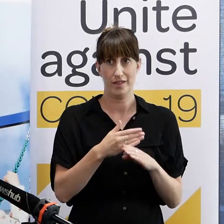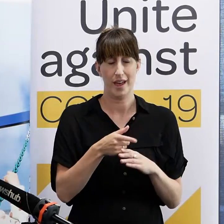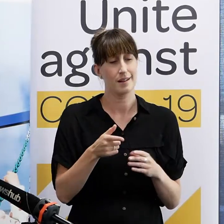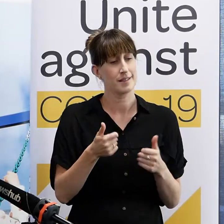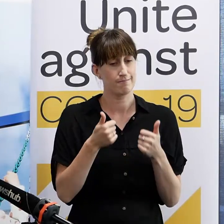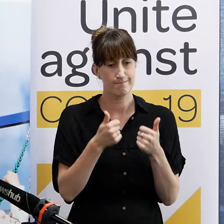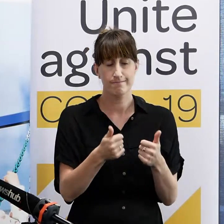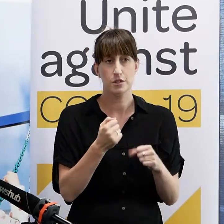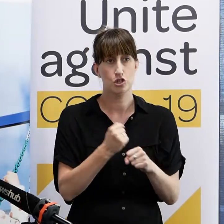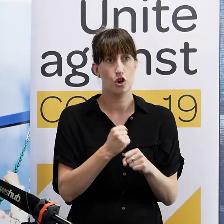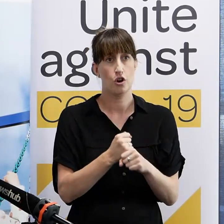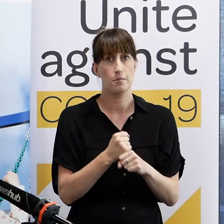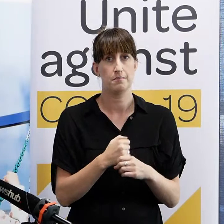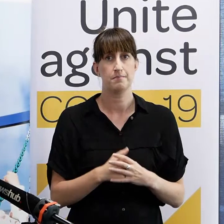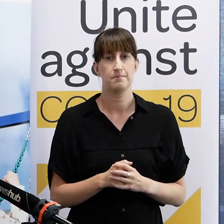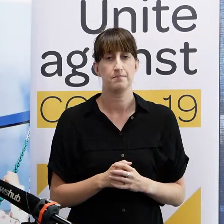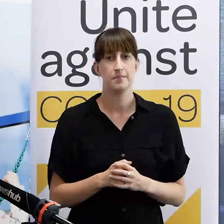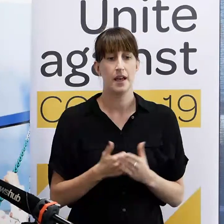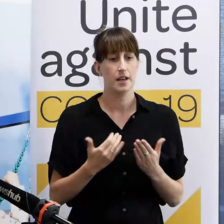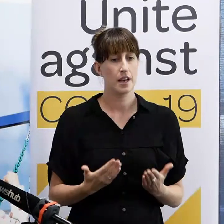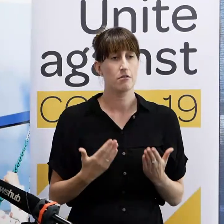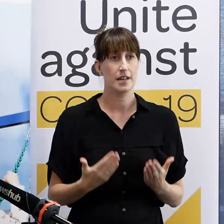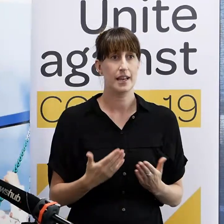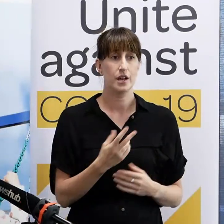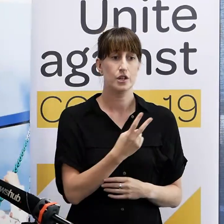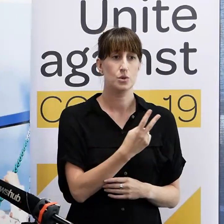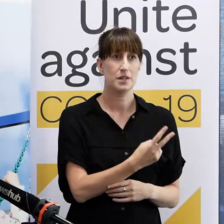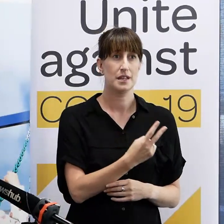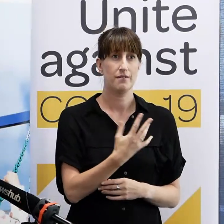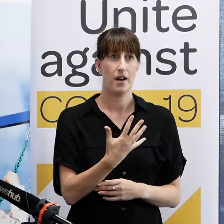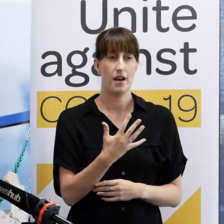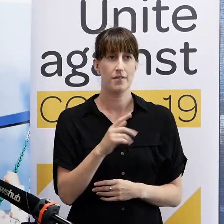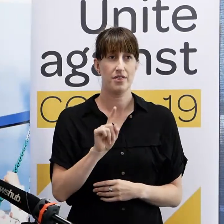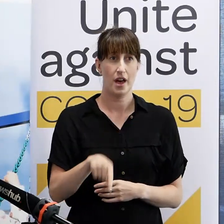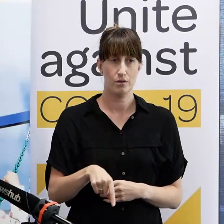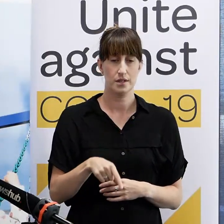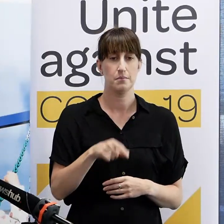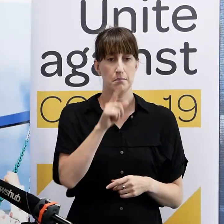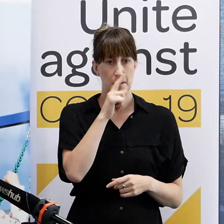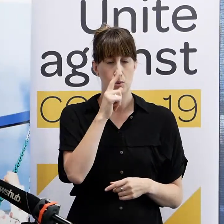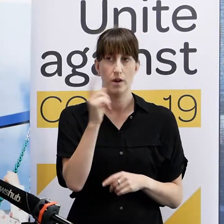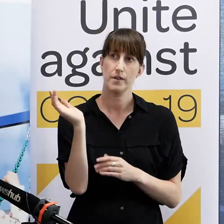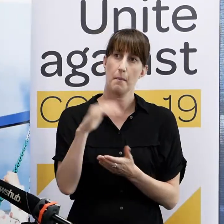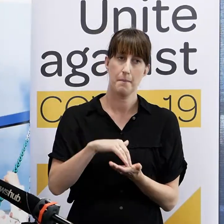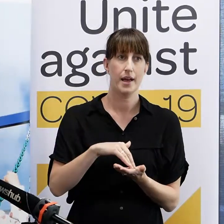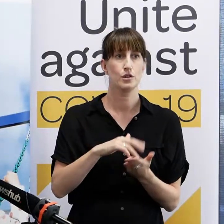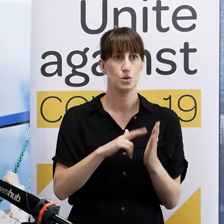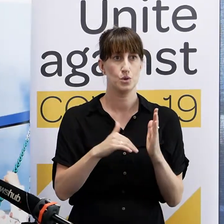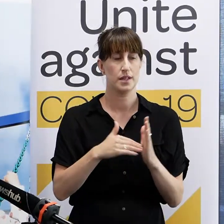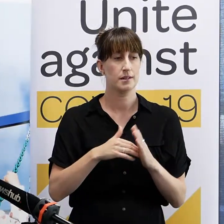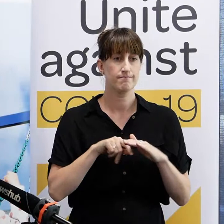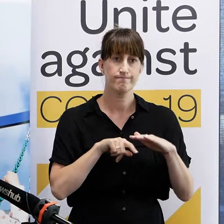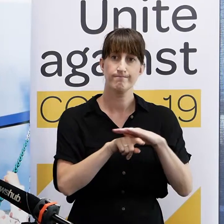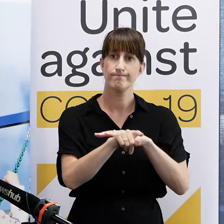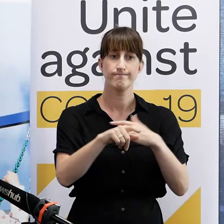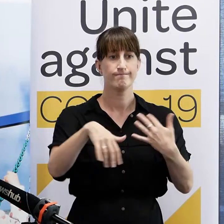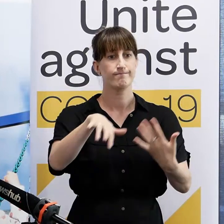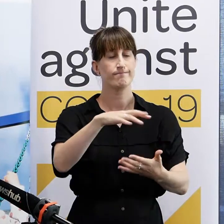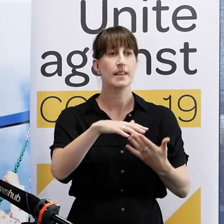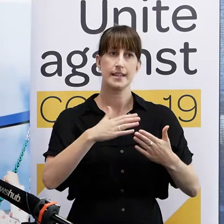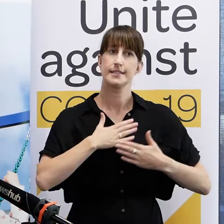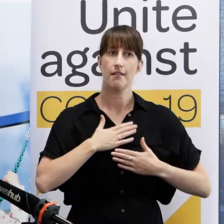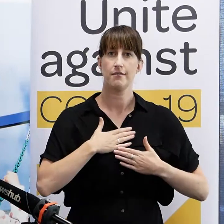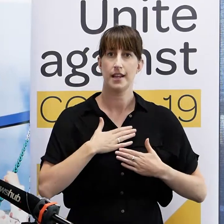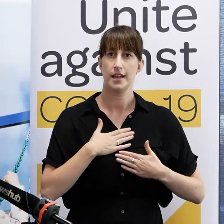Currently, 125,000 returnees have come through our facilities and re-entered the community safely. We are focused on identifying